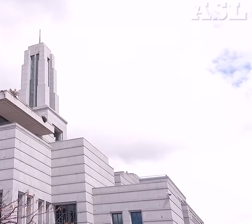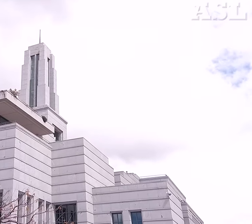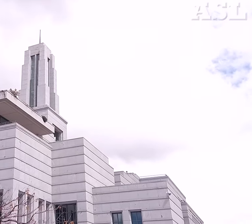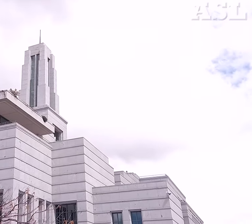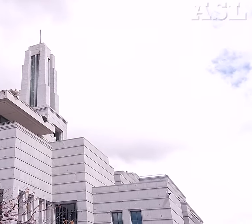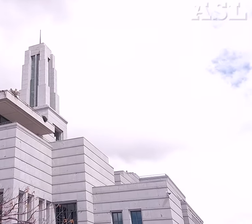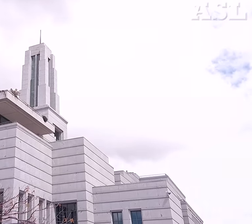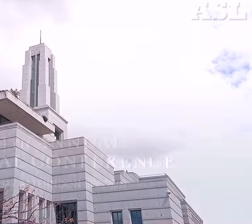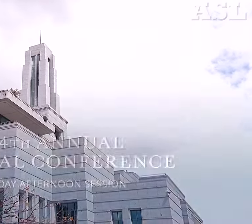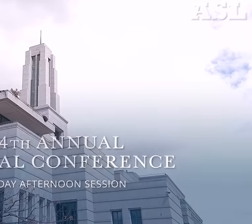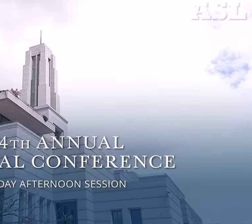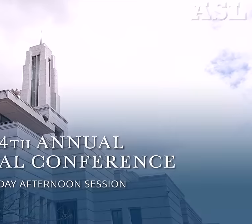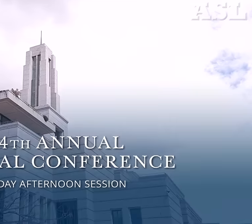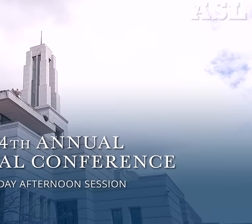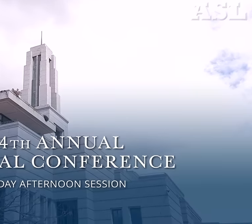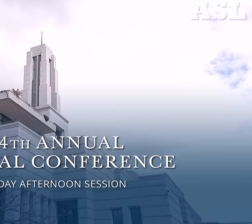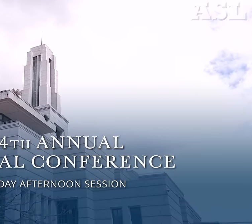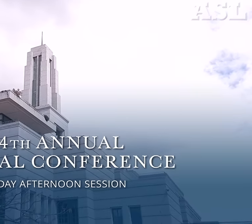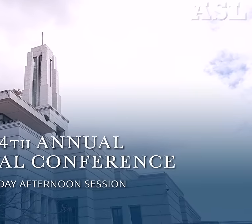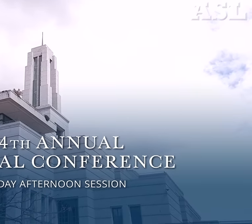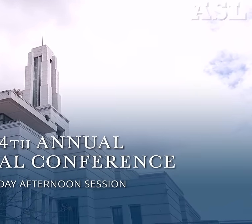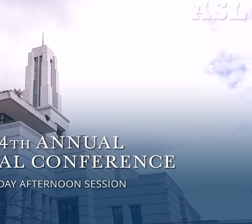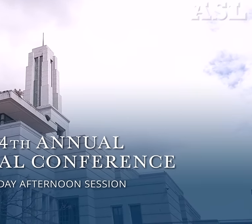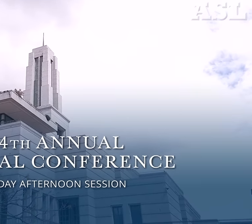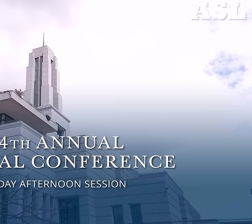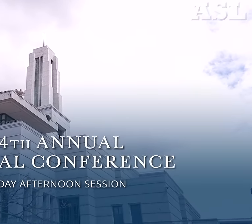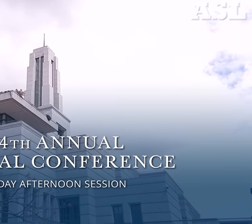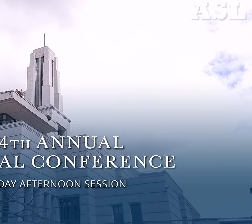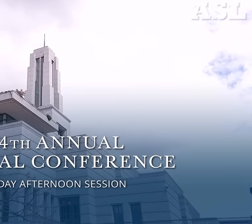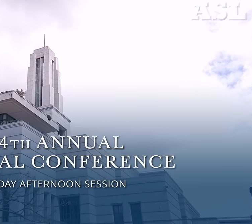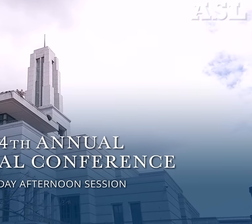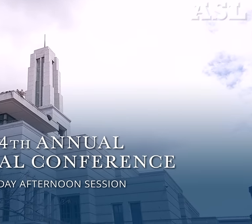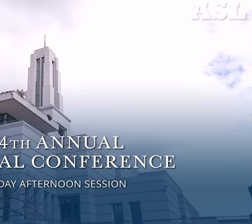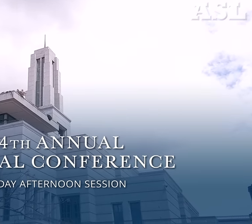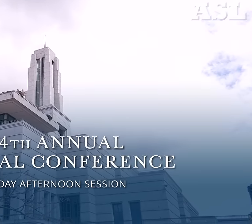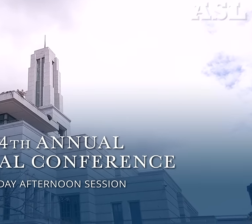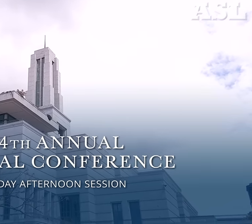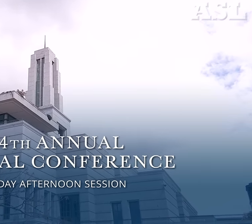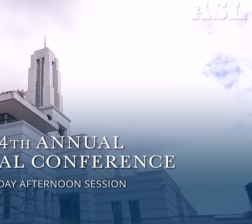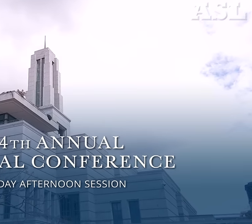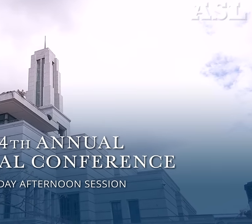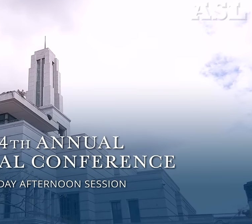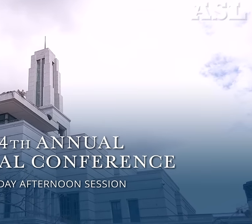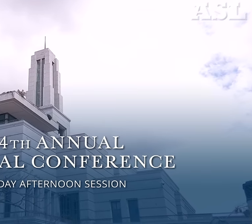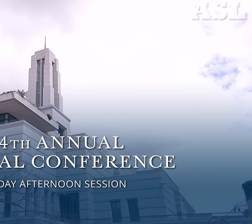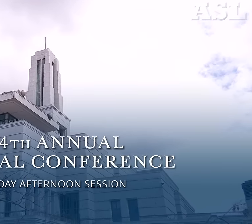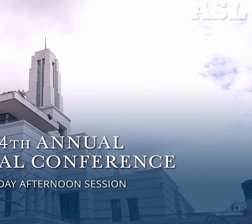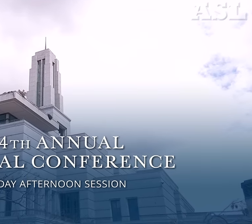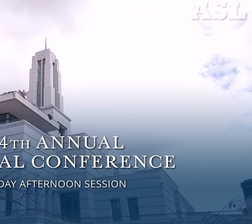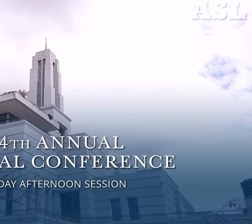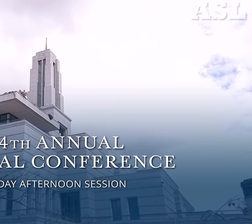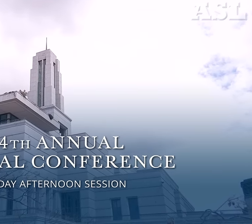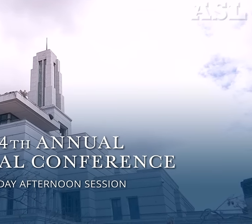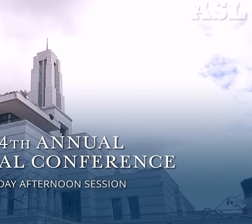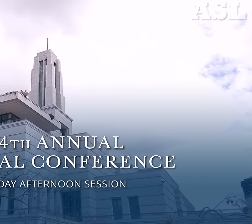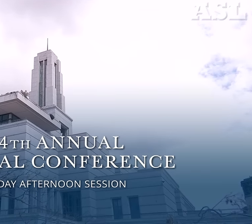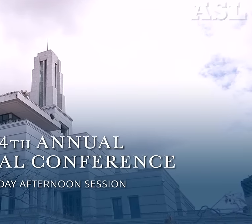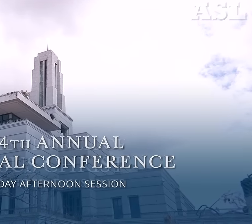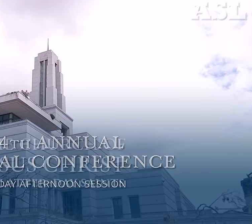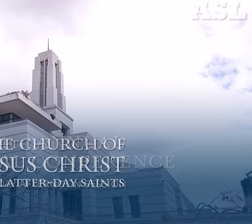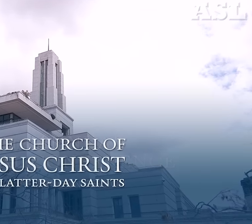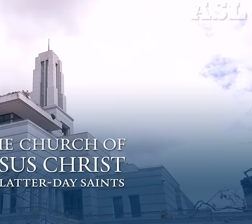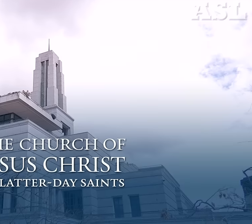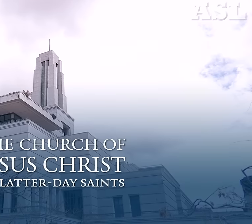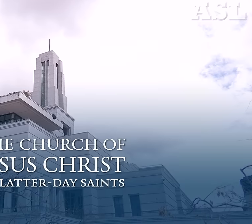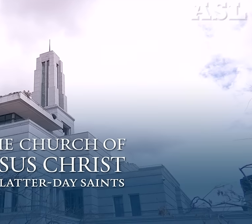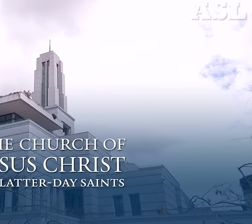This has been a broadcast of the Sunday afternoon session of the 194th Annual General Conference